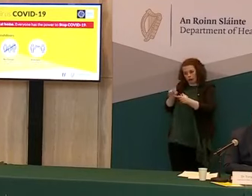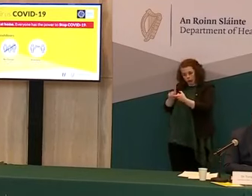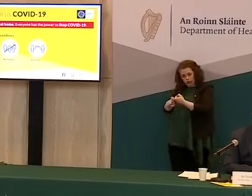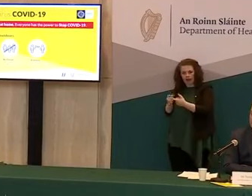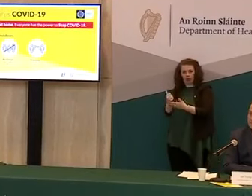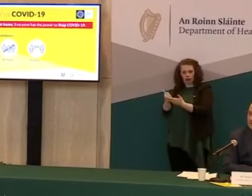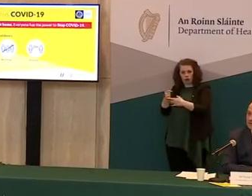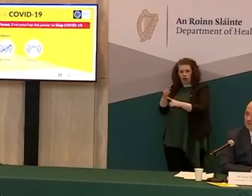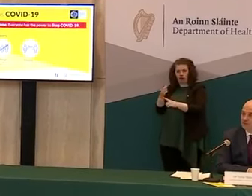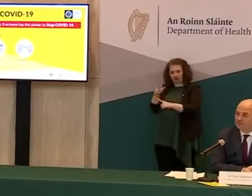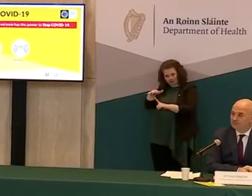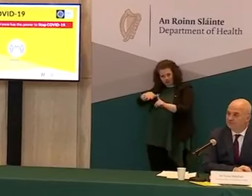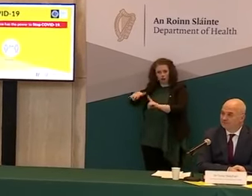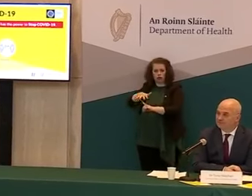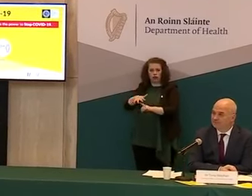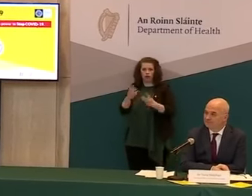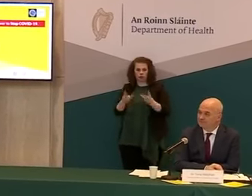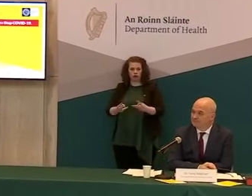Thanks, Neil. George?